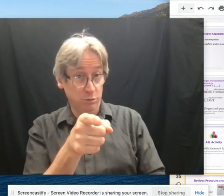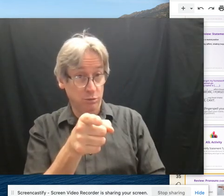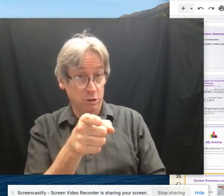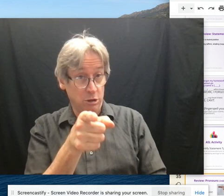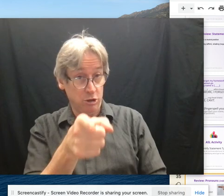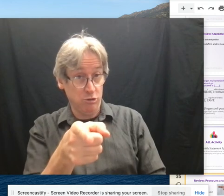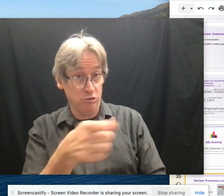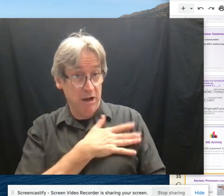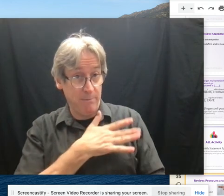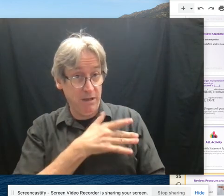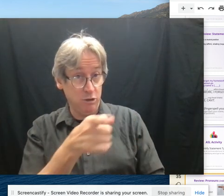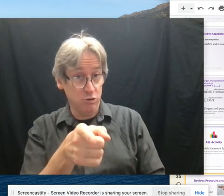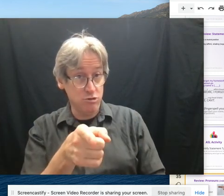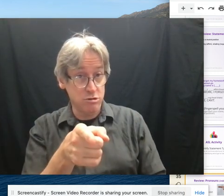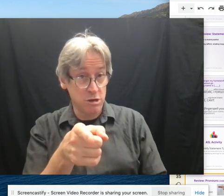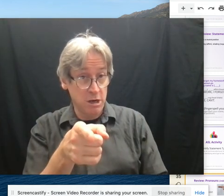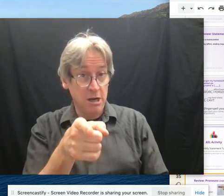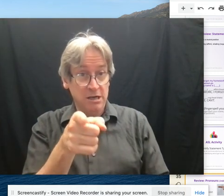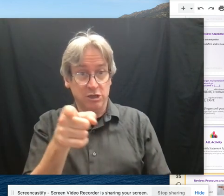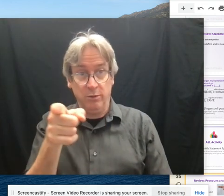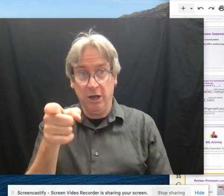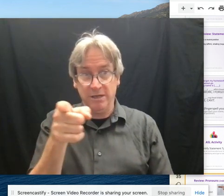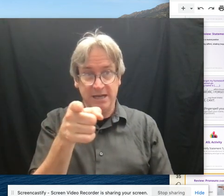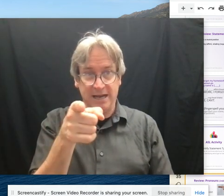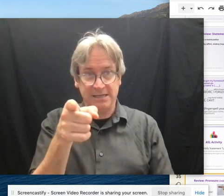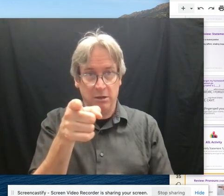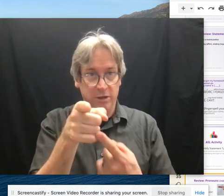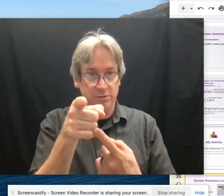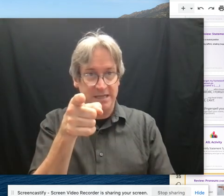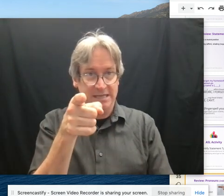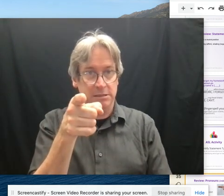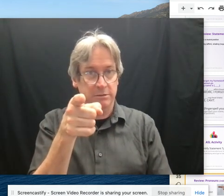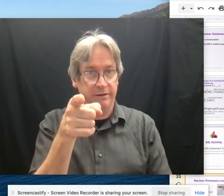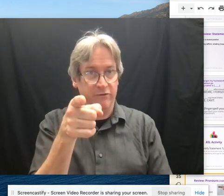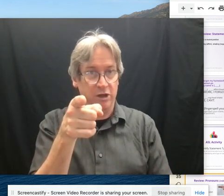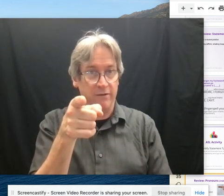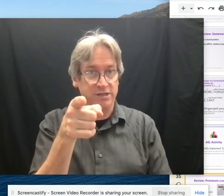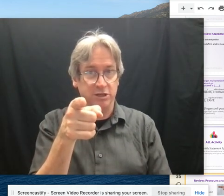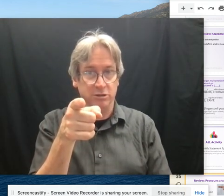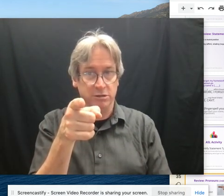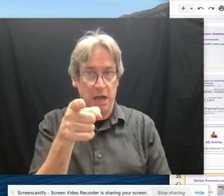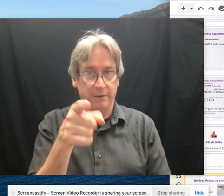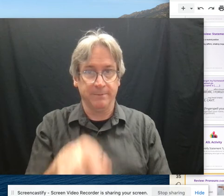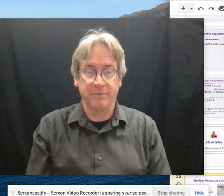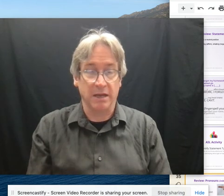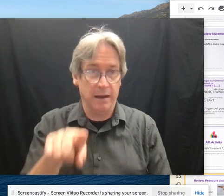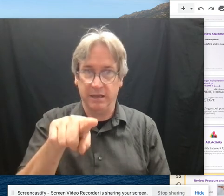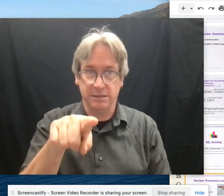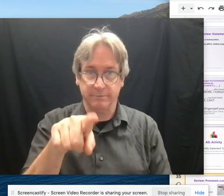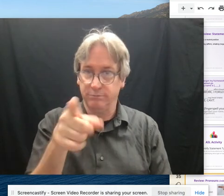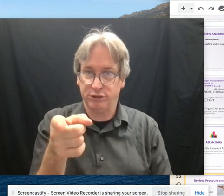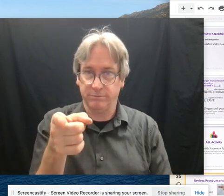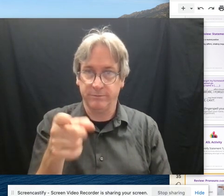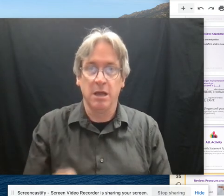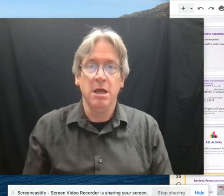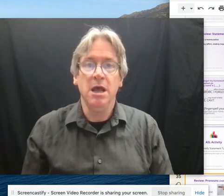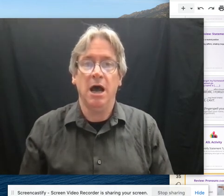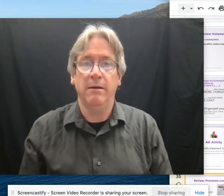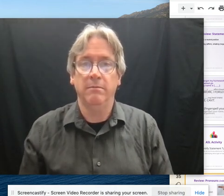you. You happy? You. So we always in ASL we use this for the conversational sign, not this.